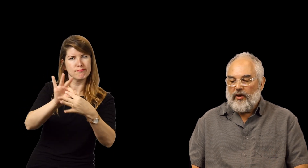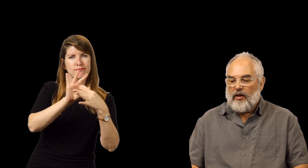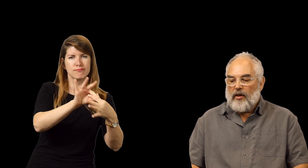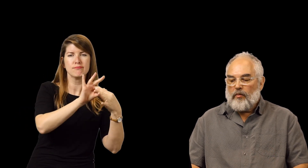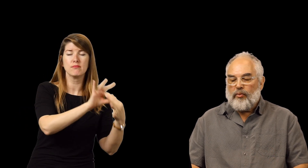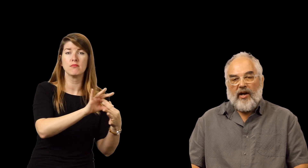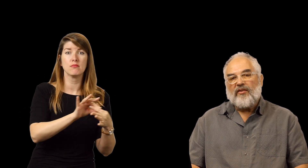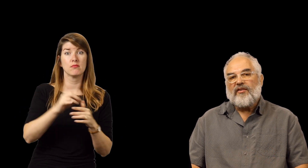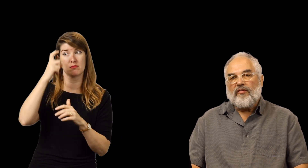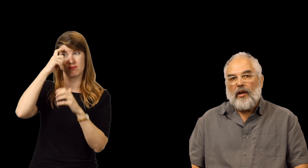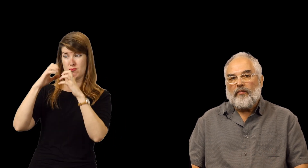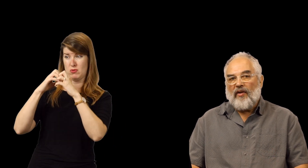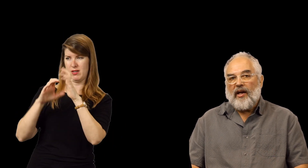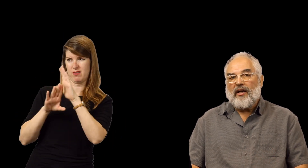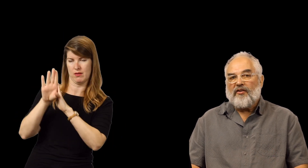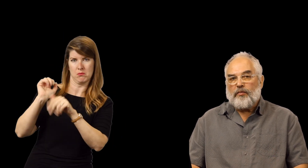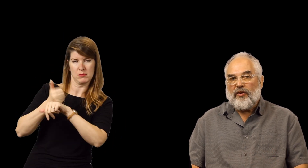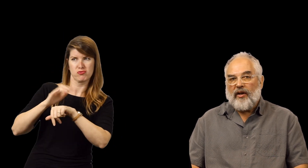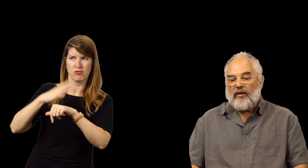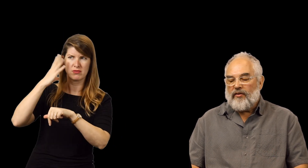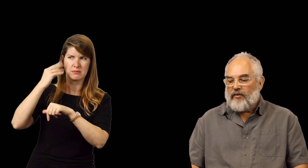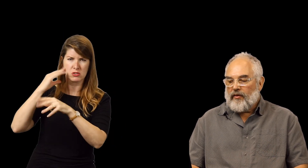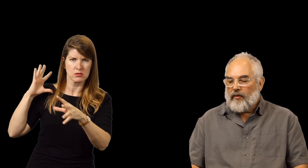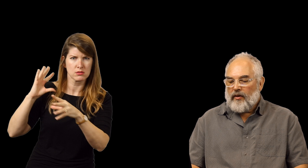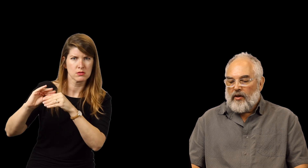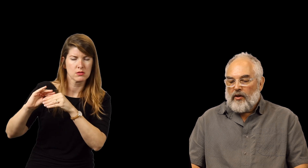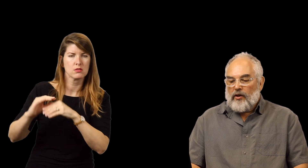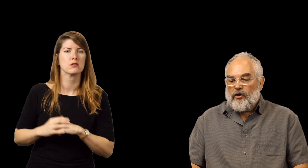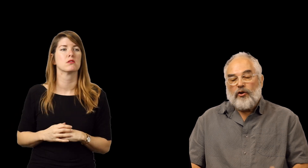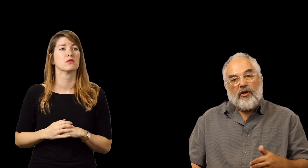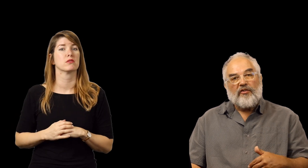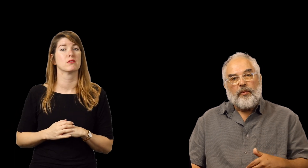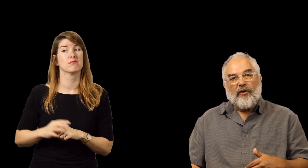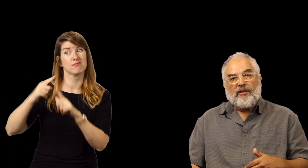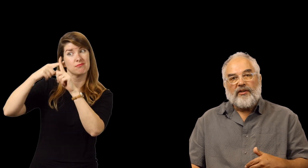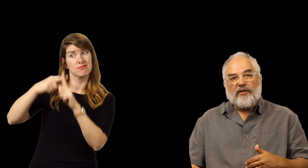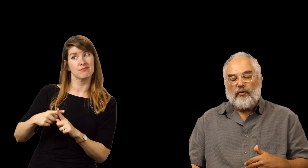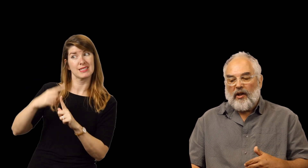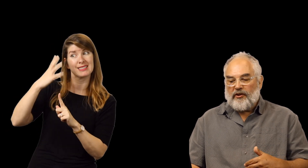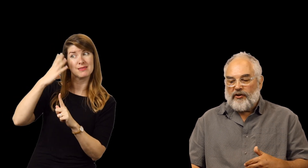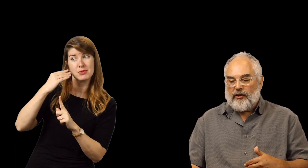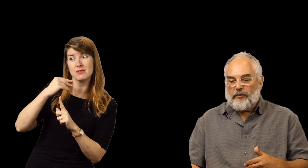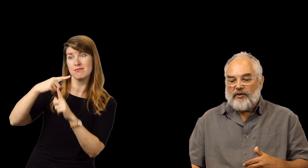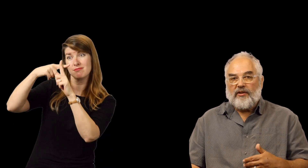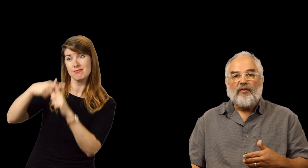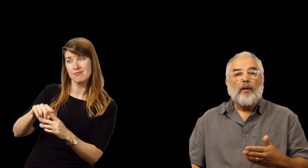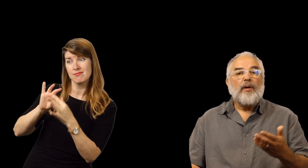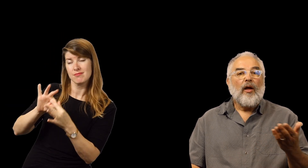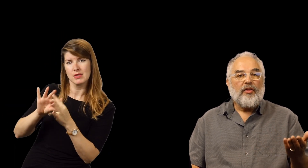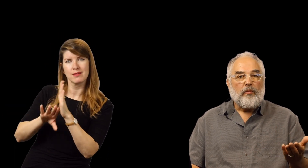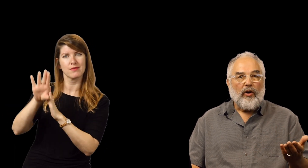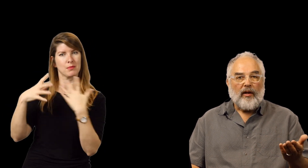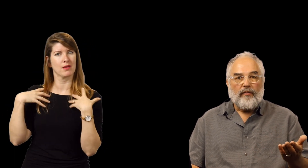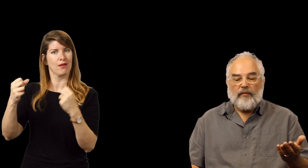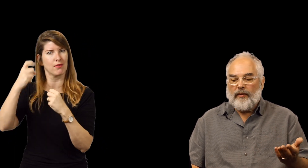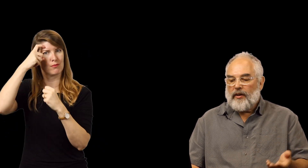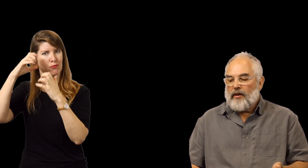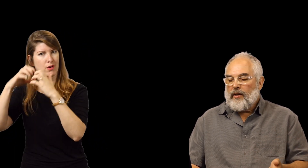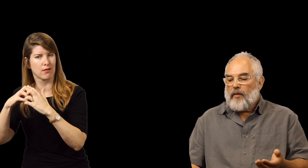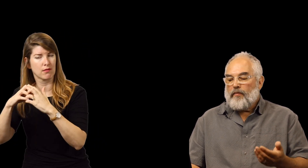relationships. Brains develop via experience. Good experiences in relationships develop a healthy